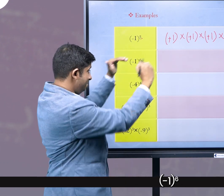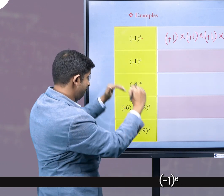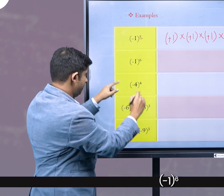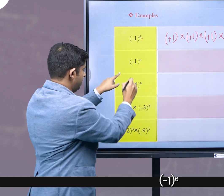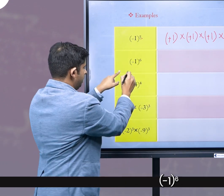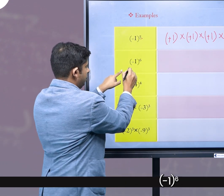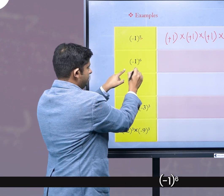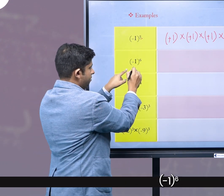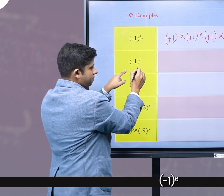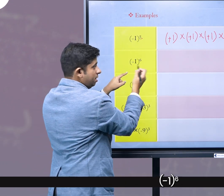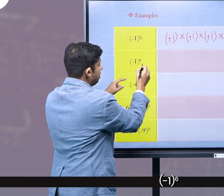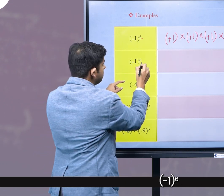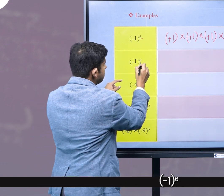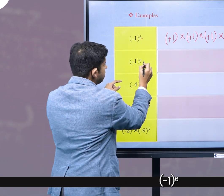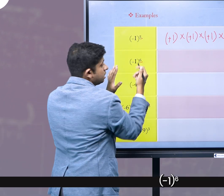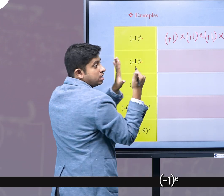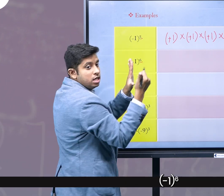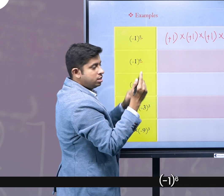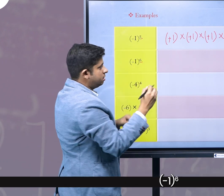Next, we have minus 1 whole to the power of 6.